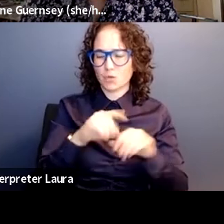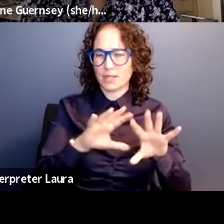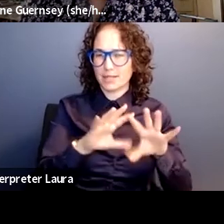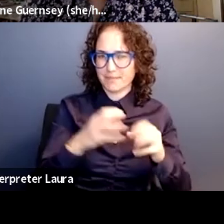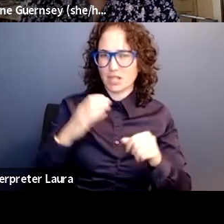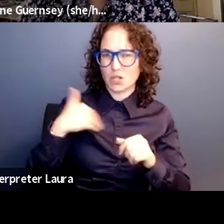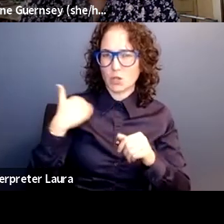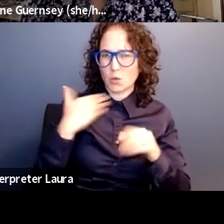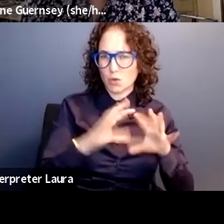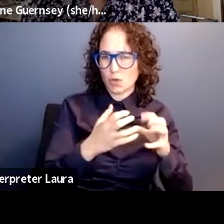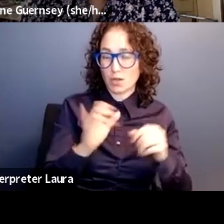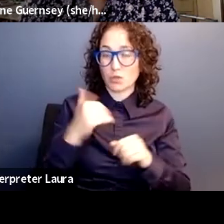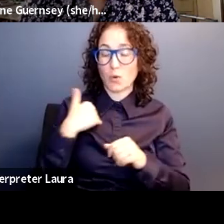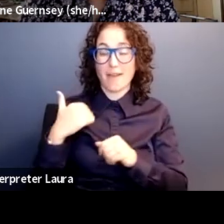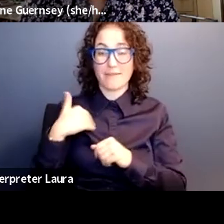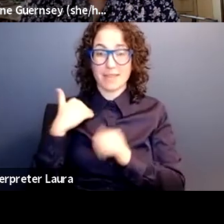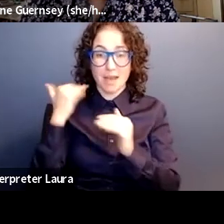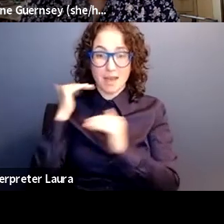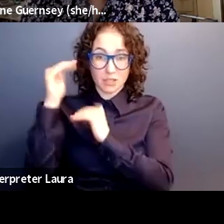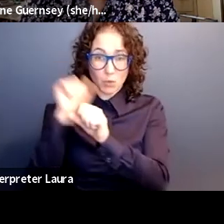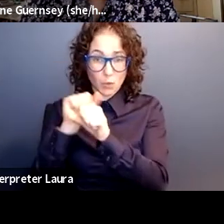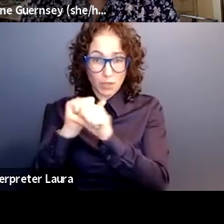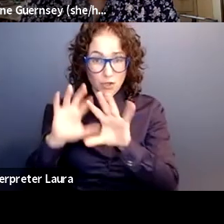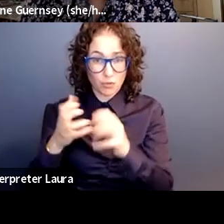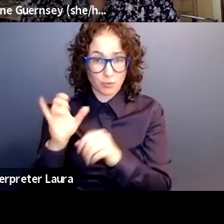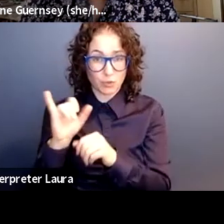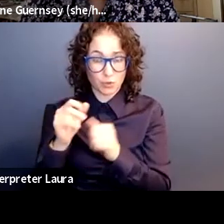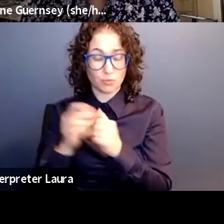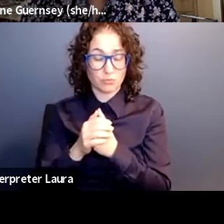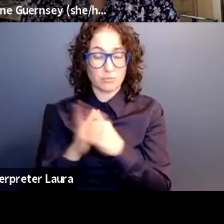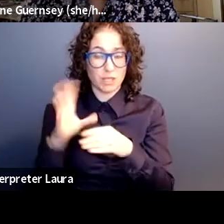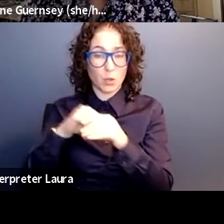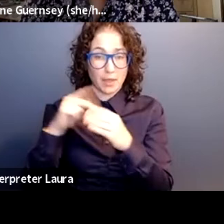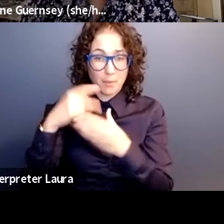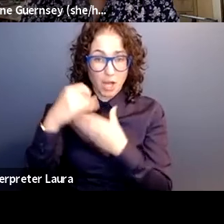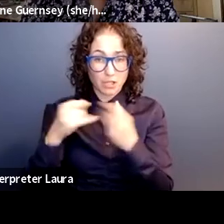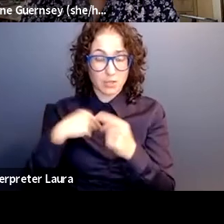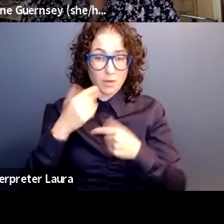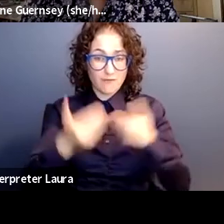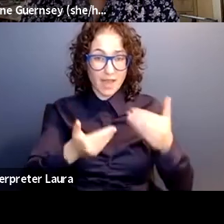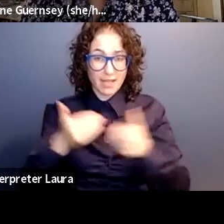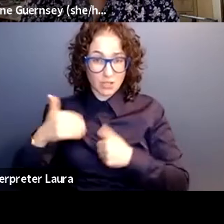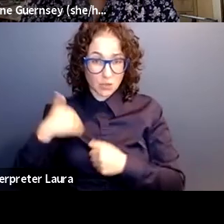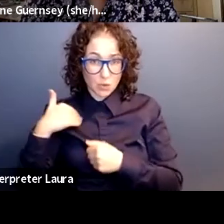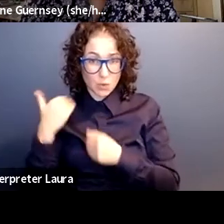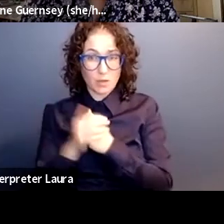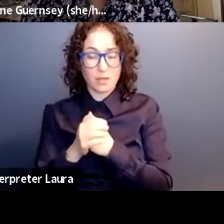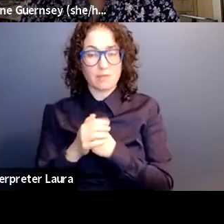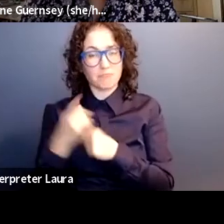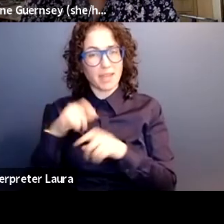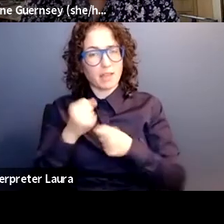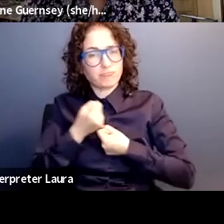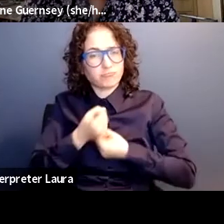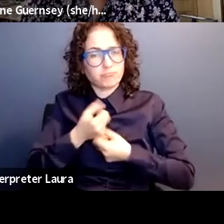and we also have a young and adult working group in the project. So we invited the youth to express what